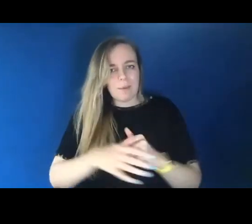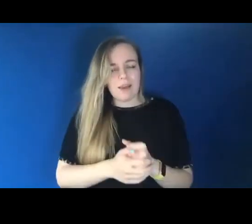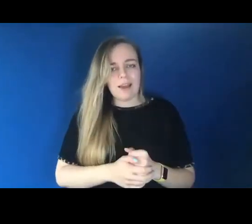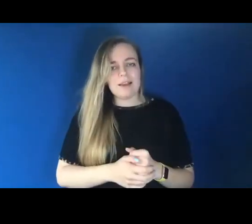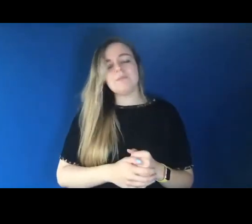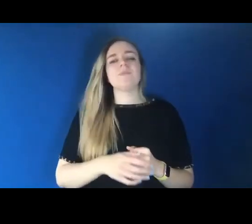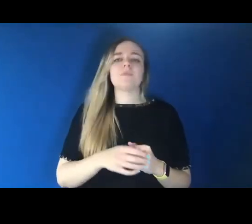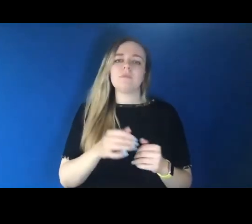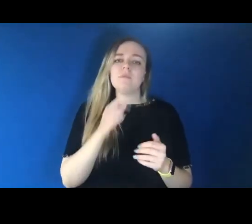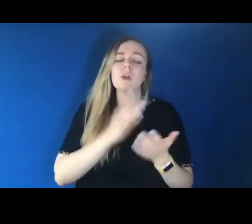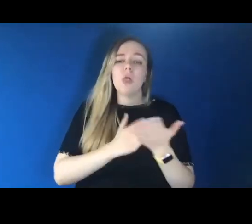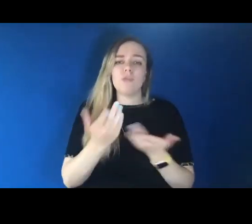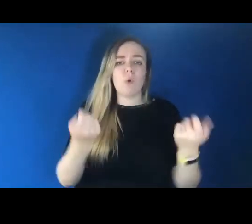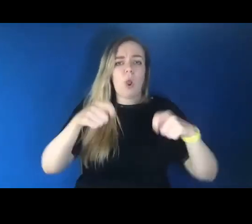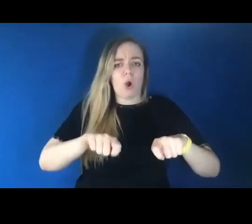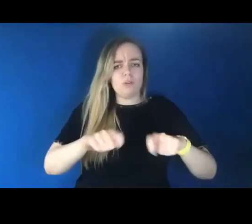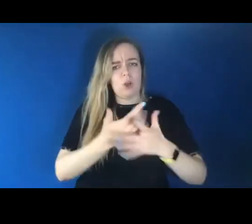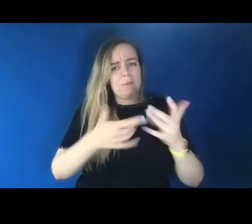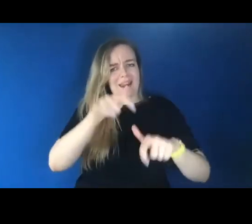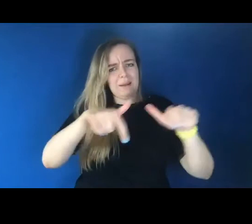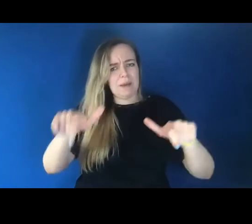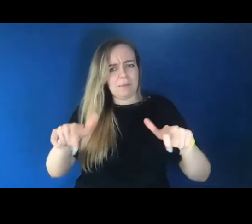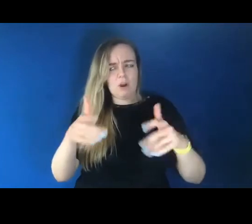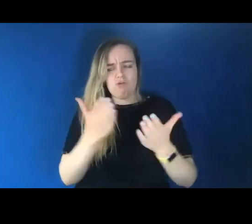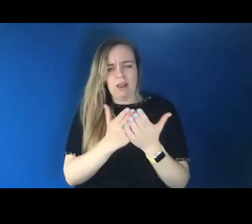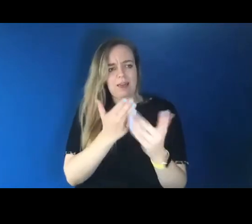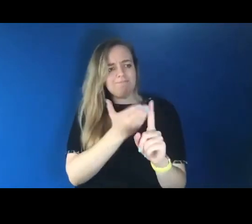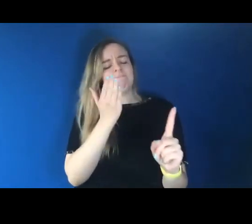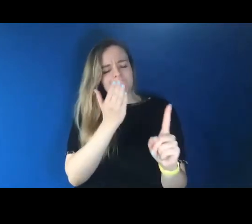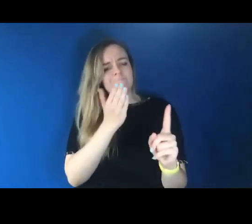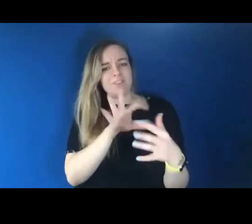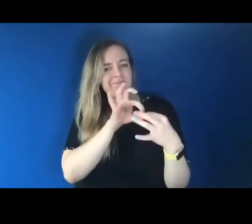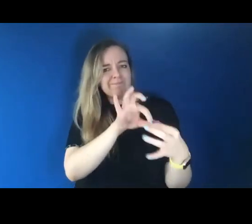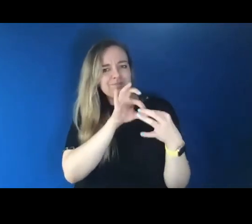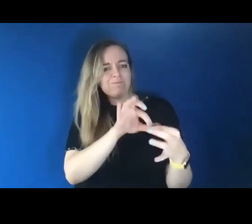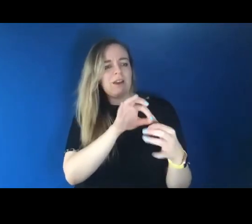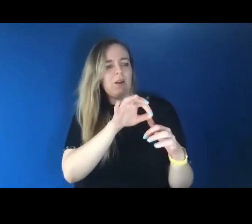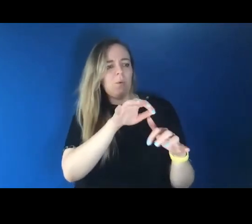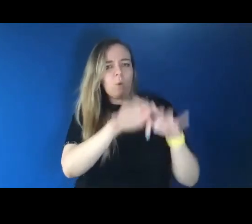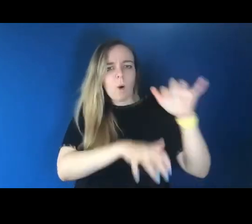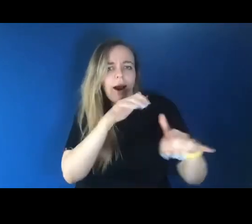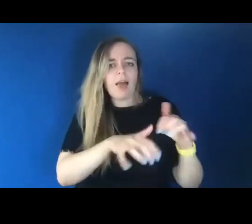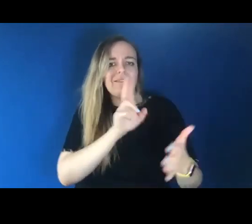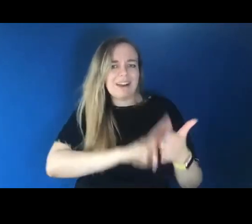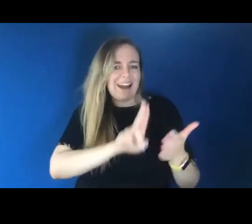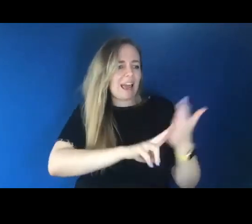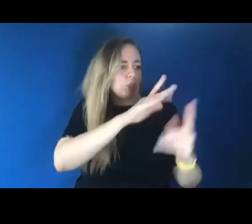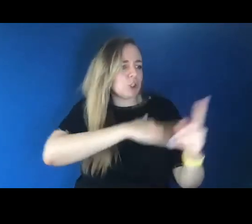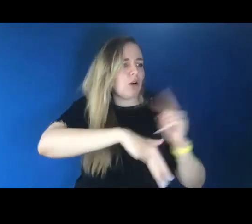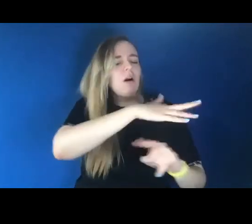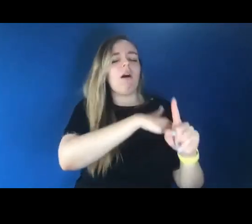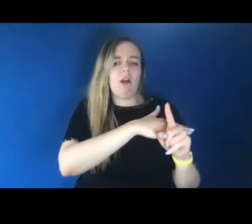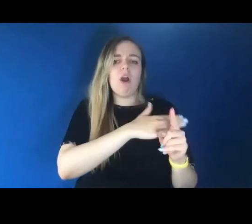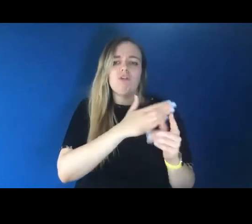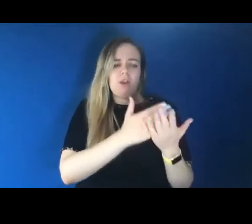That, during lockdown, we've had a lot of people really noticing and connecting more with wildlife and nature in their local areas, and really noticing